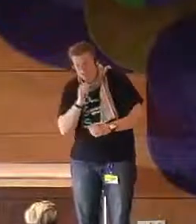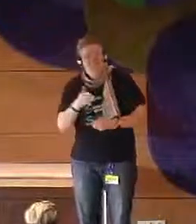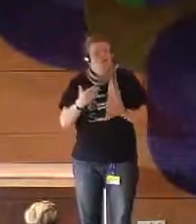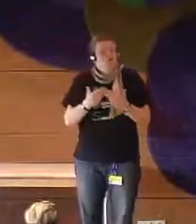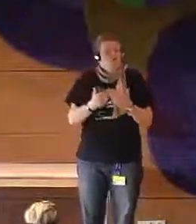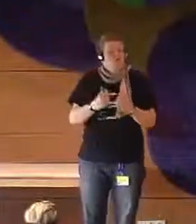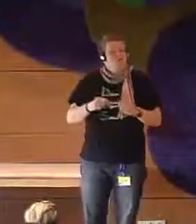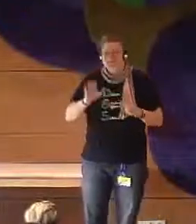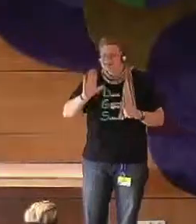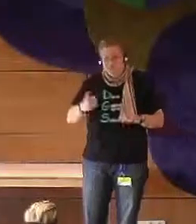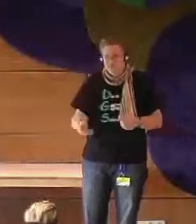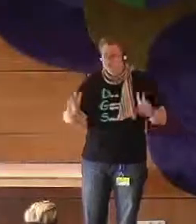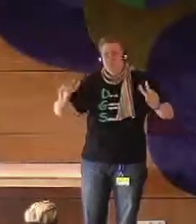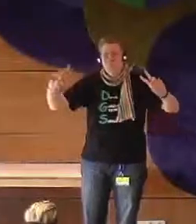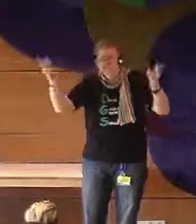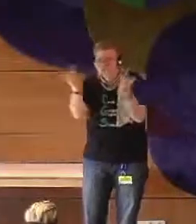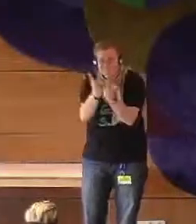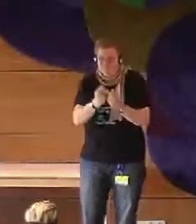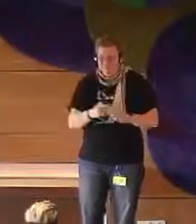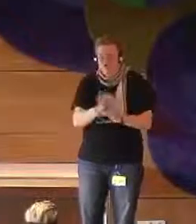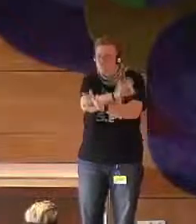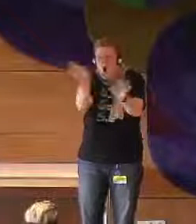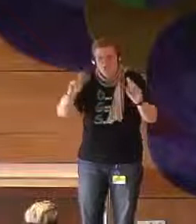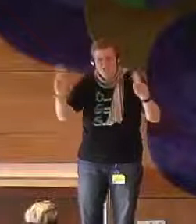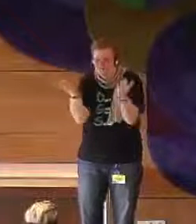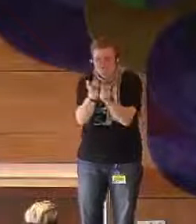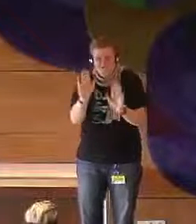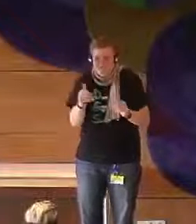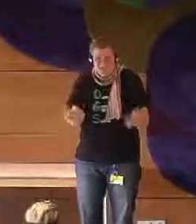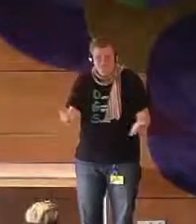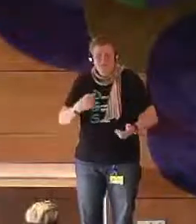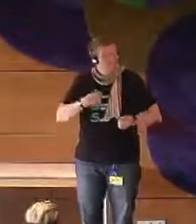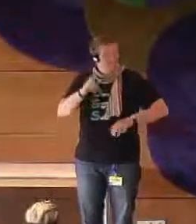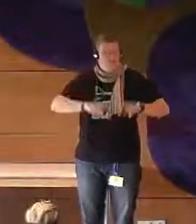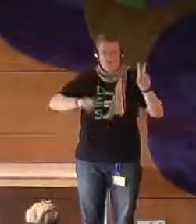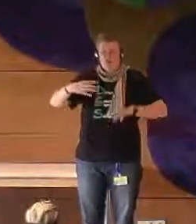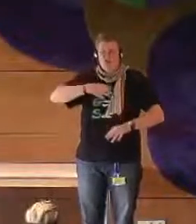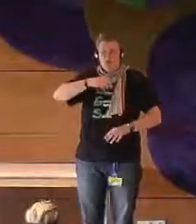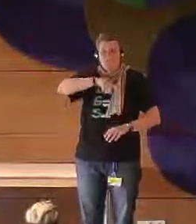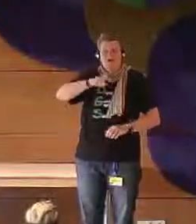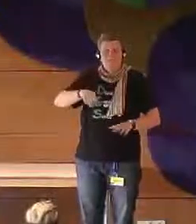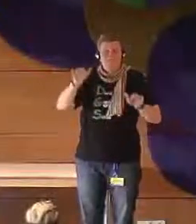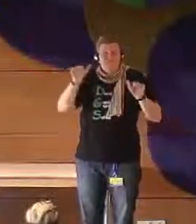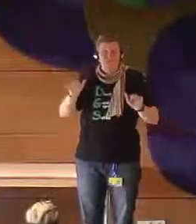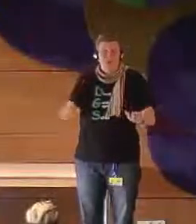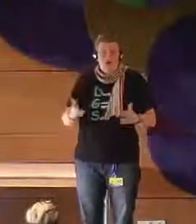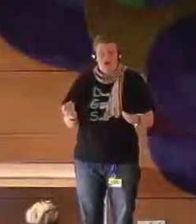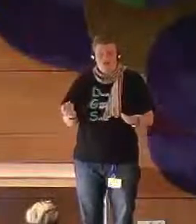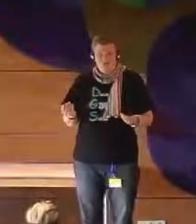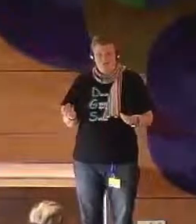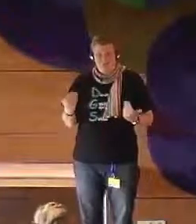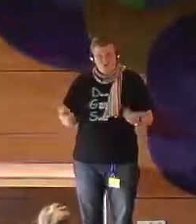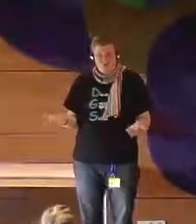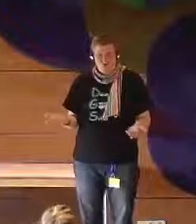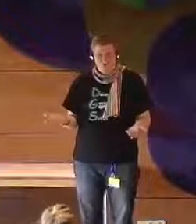have, if you read it says 5 to 6 pumps, which is 50 to 60 milligrams a